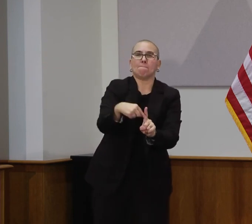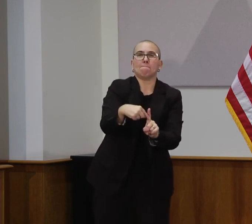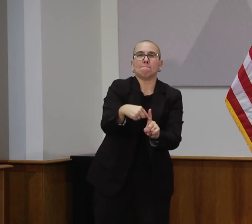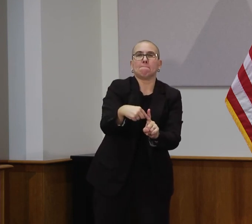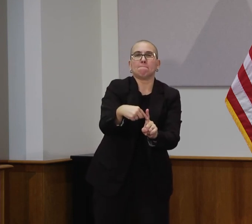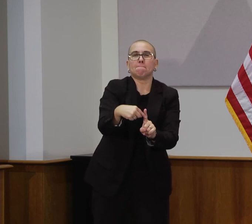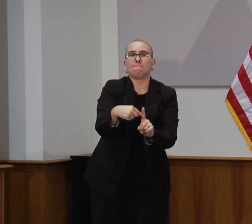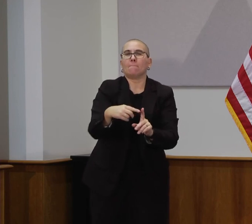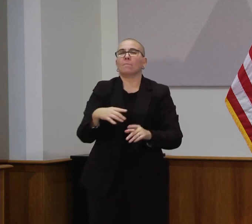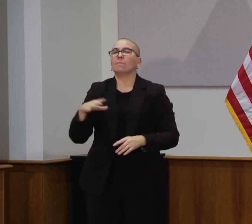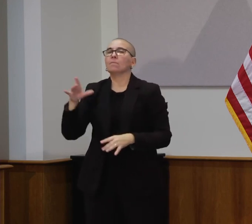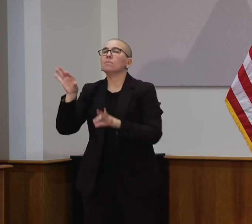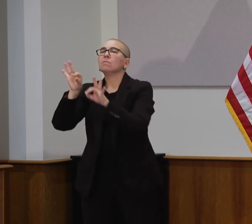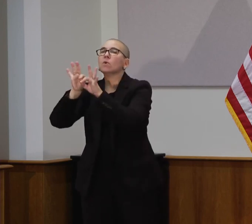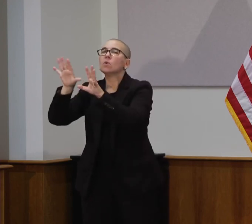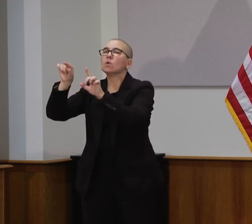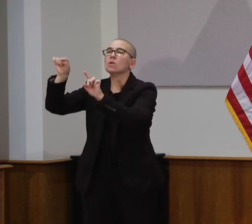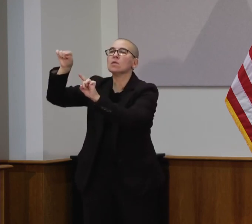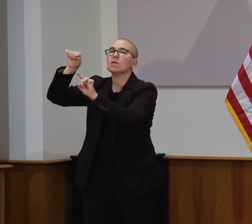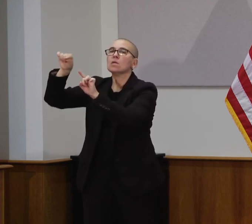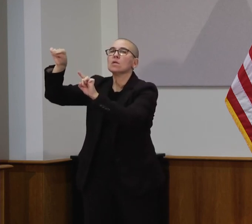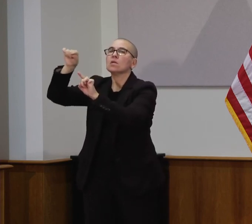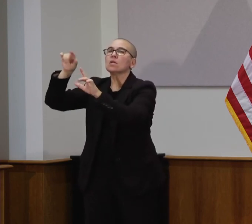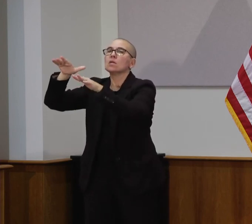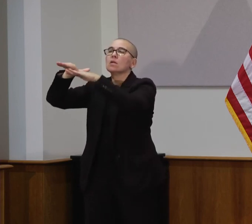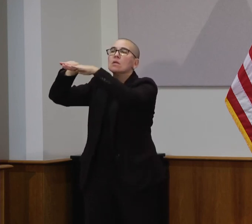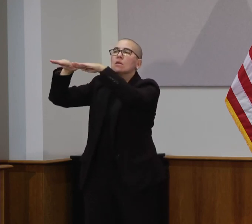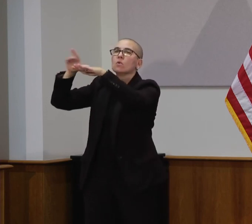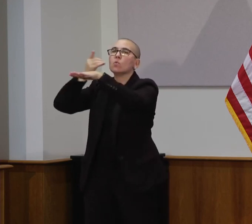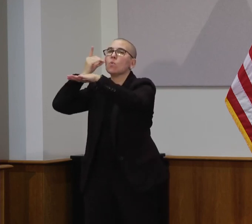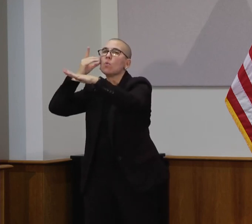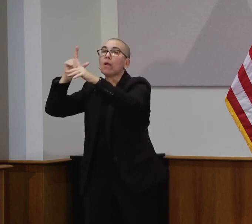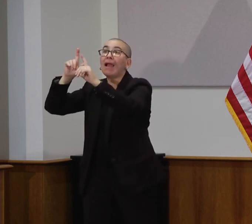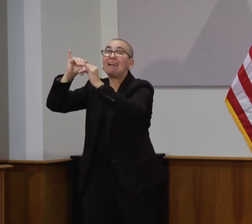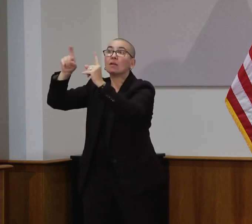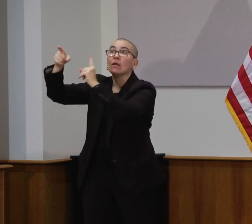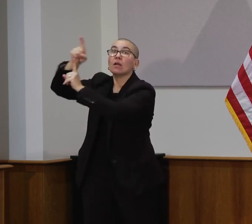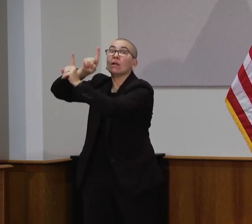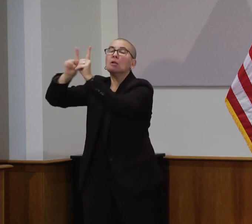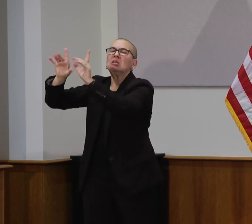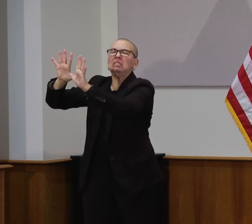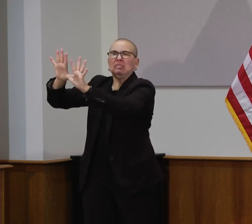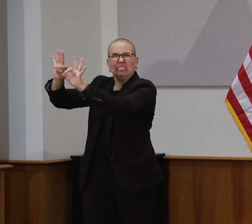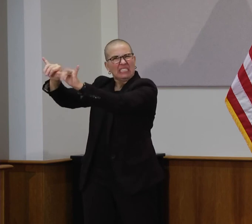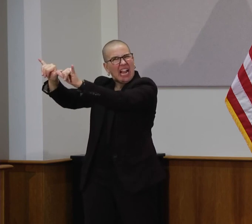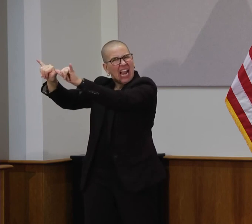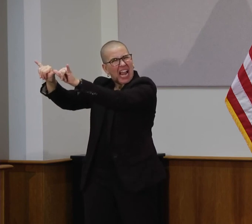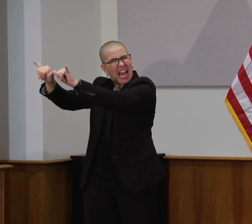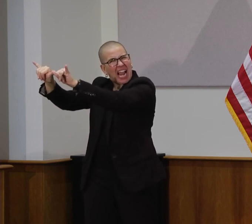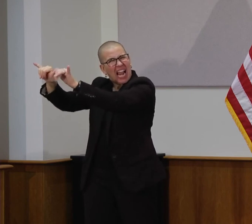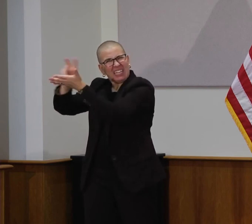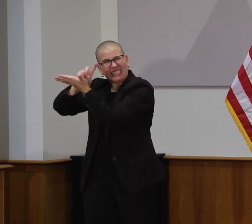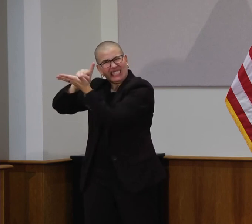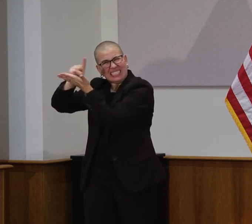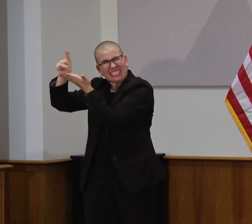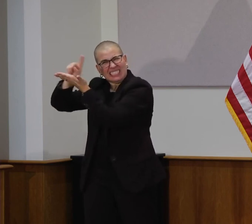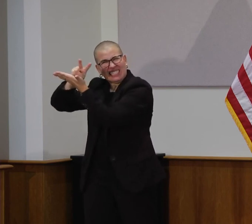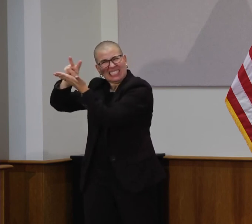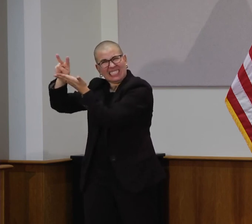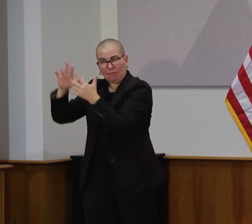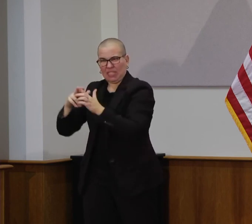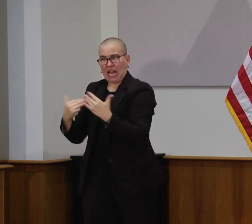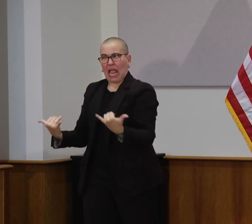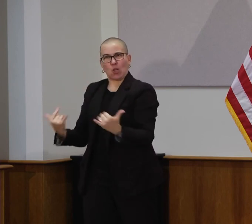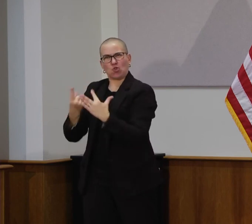with people in your household or dorm for at least 14 days. Start laying low now, then get tested